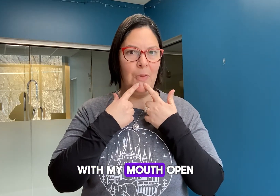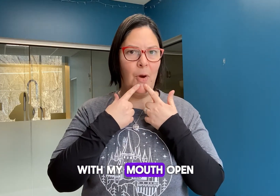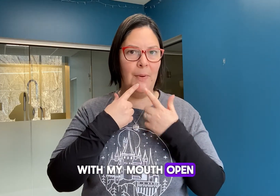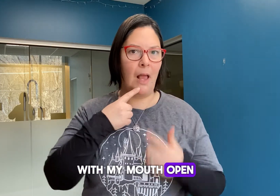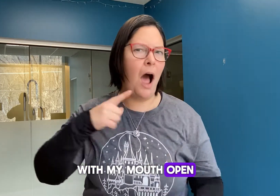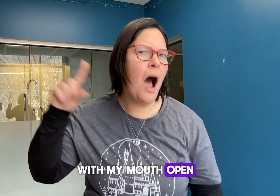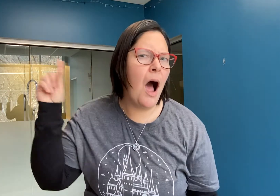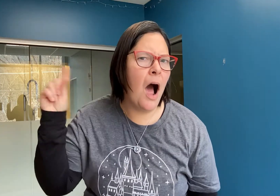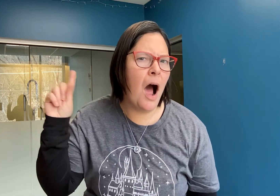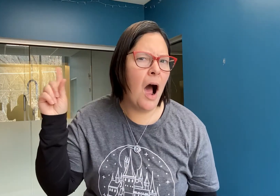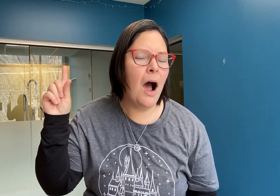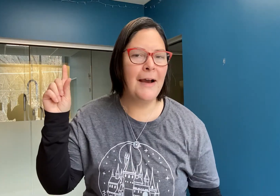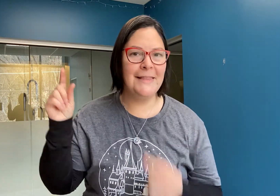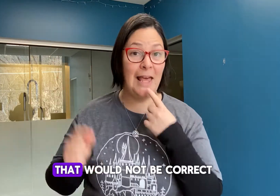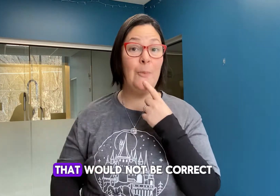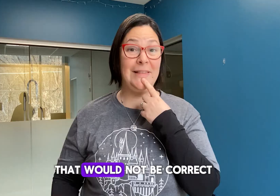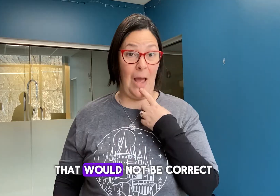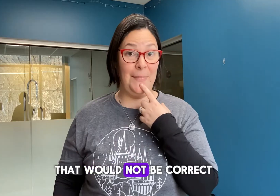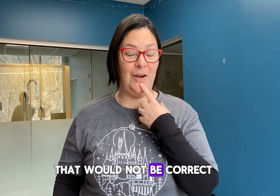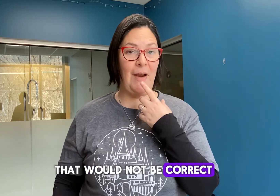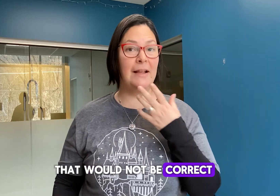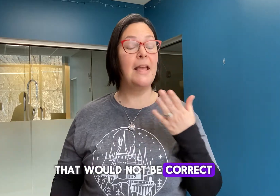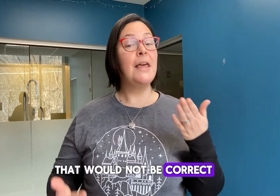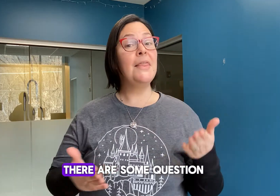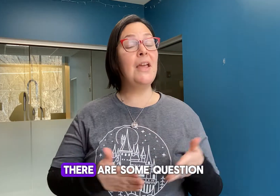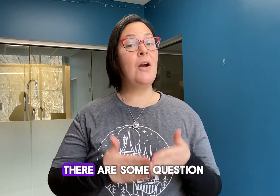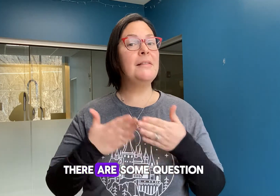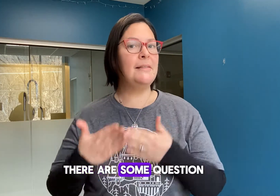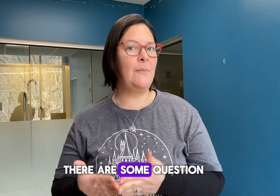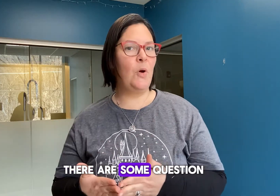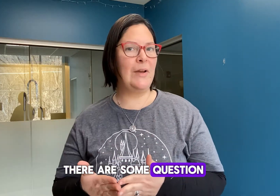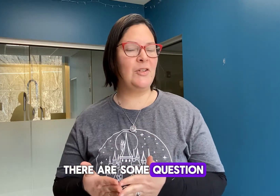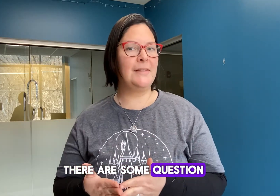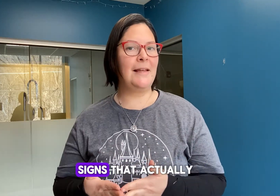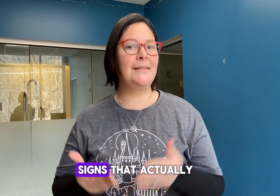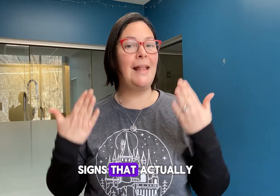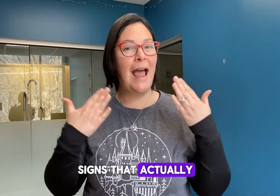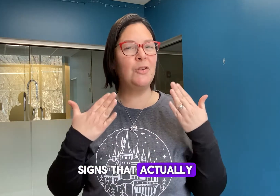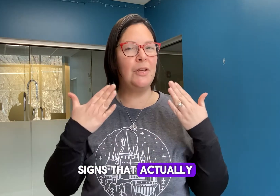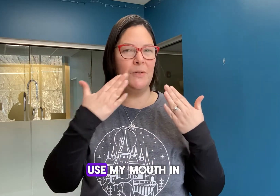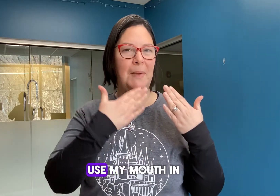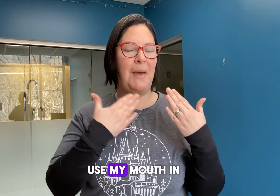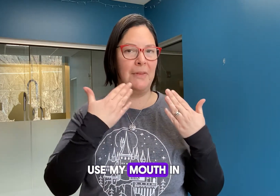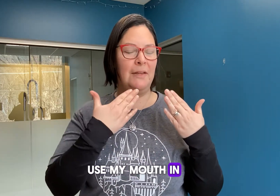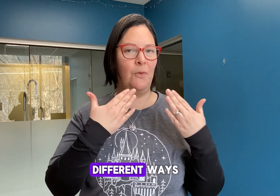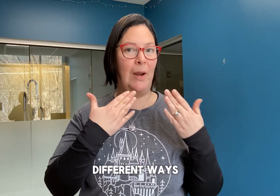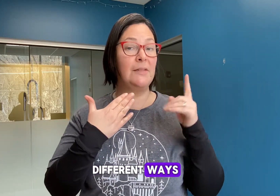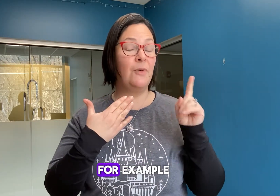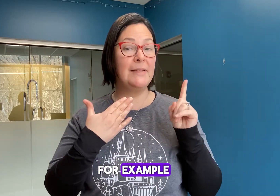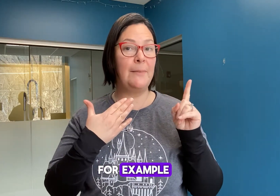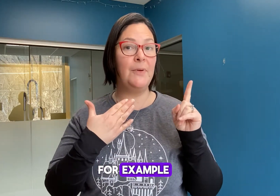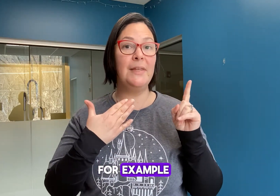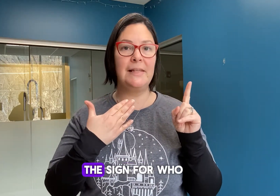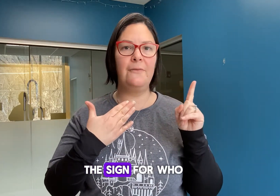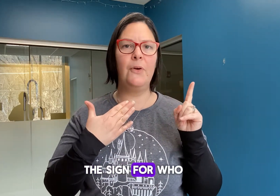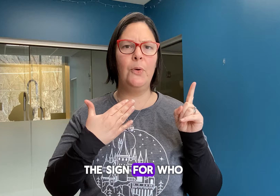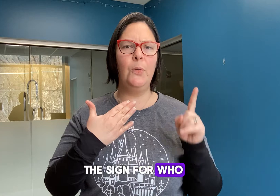open. That would not be correct. There are some question signs that actually use my mouth in different ways. For example, the sign for who.